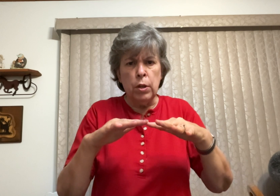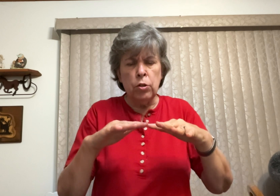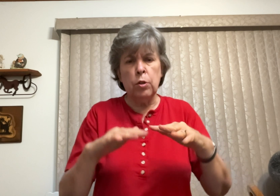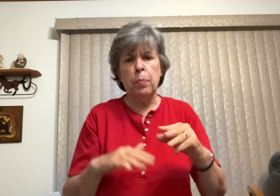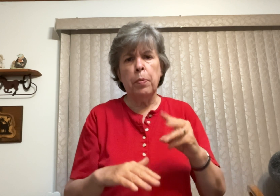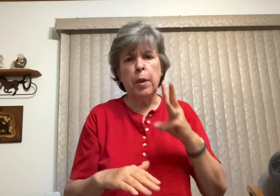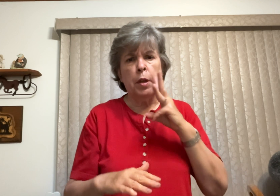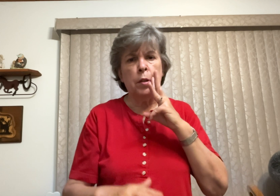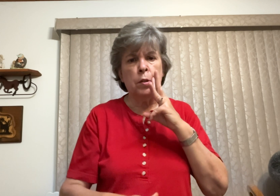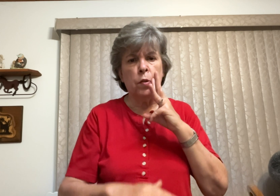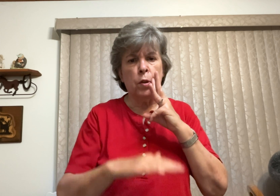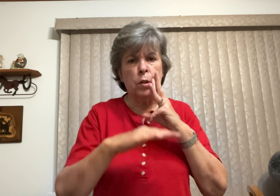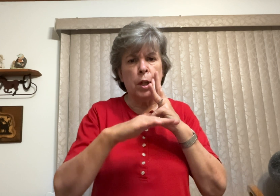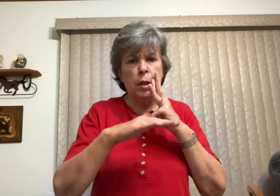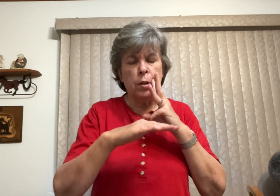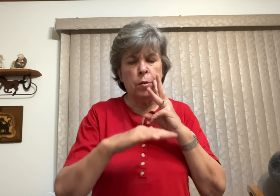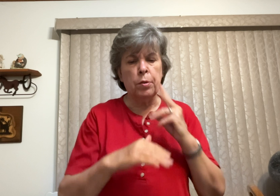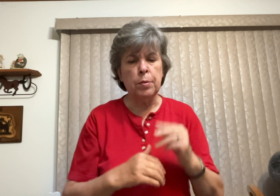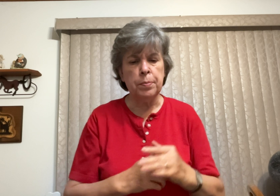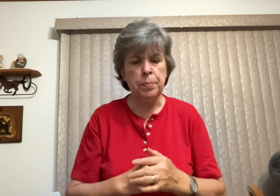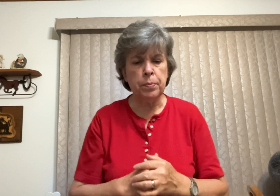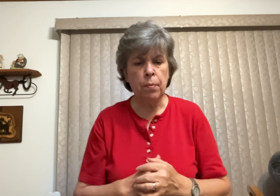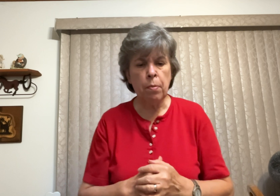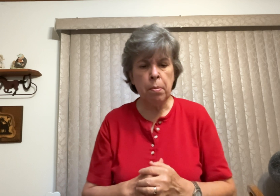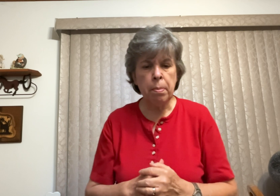wish as far as that goes.